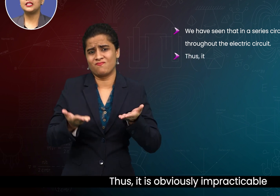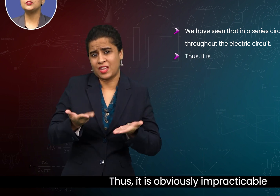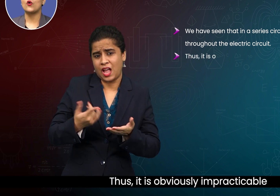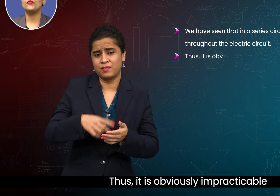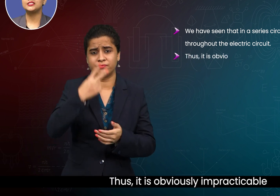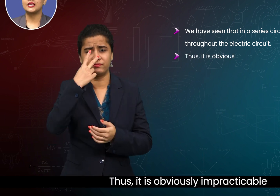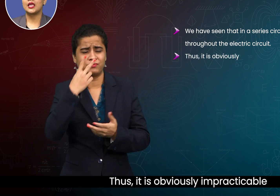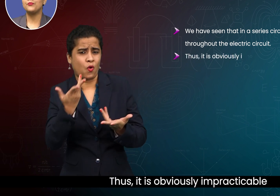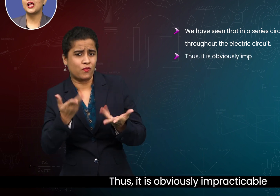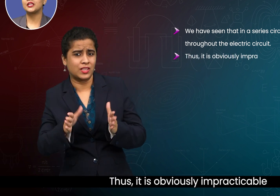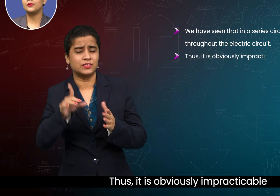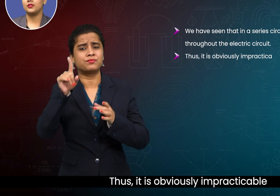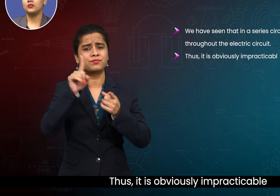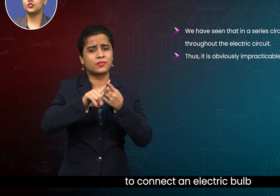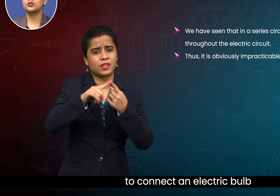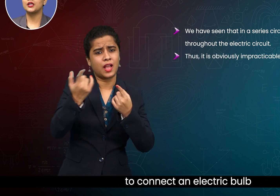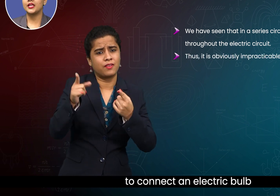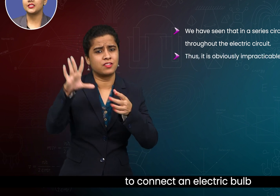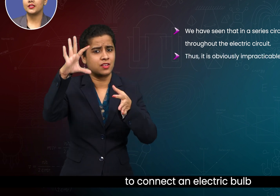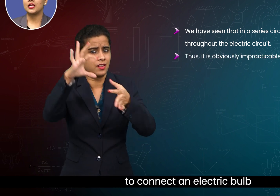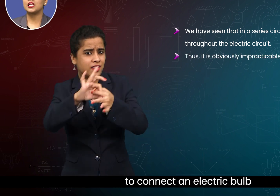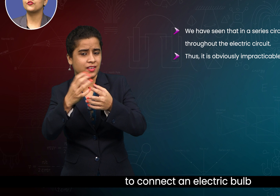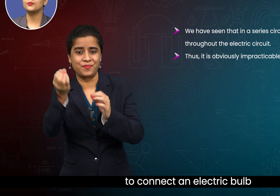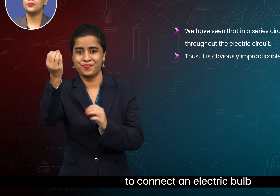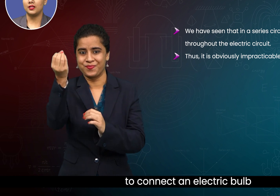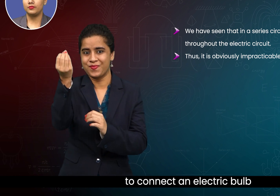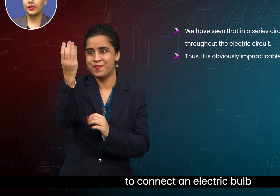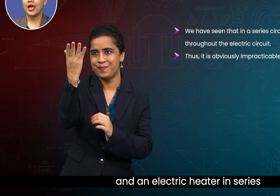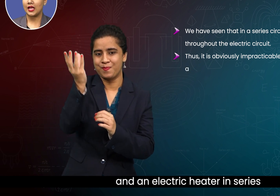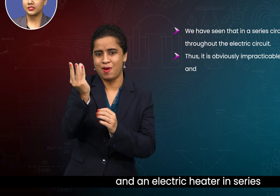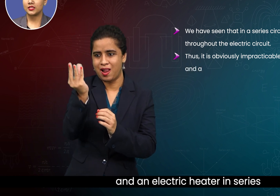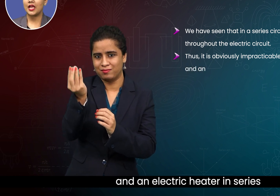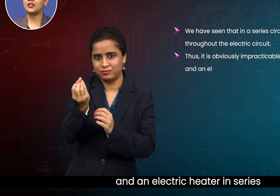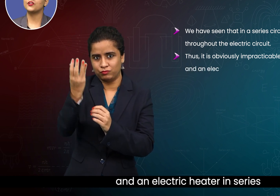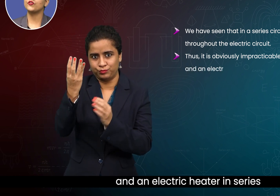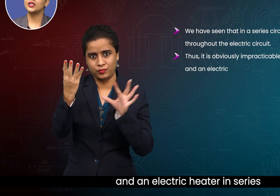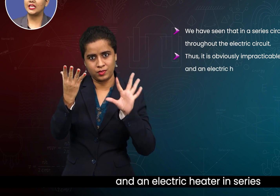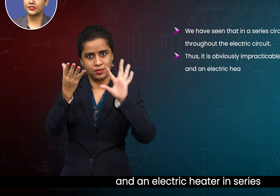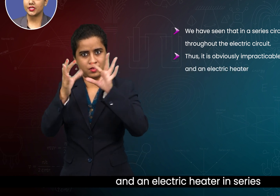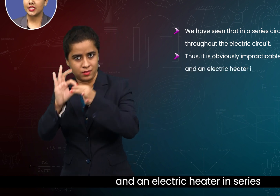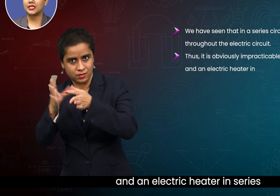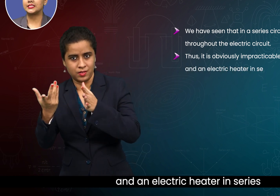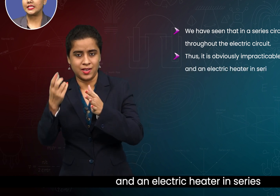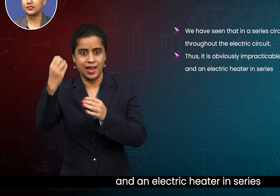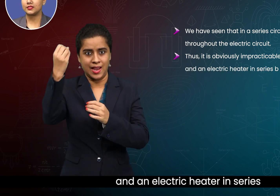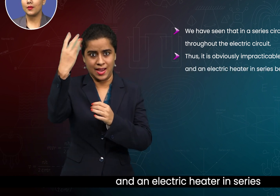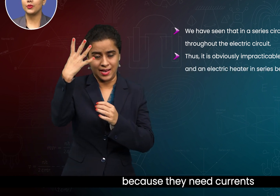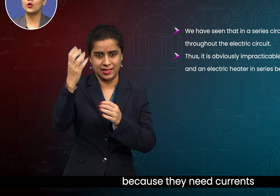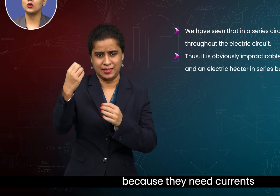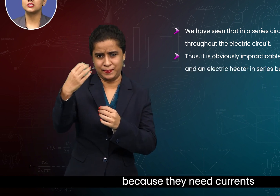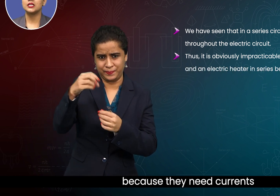Thus, it is obviously impracticable to connect an electric bulb and an electric heater in a